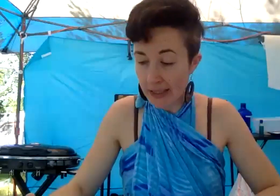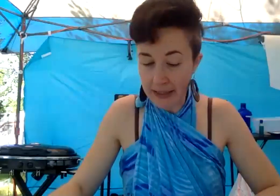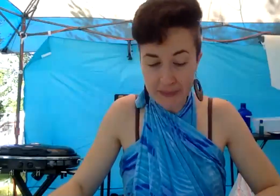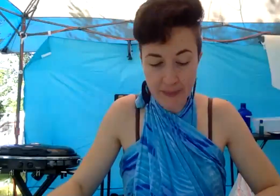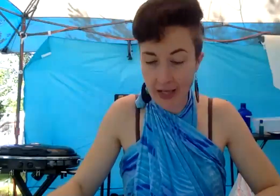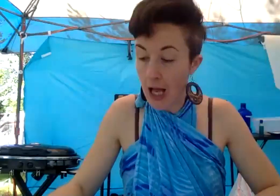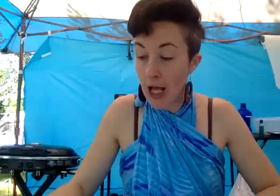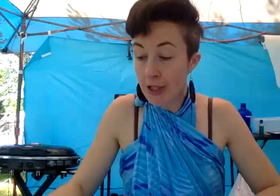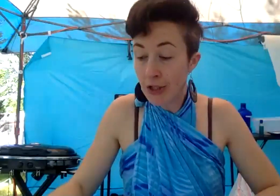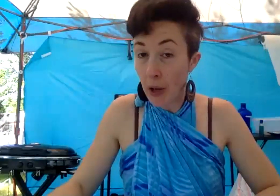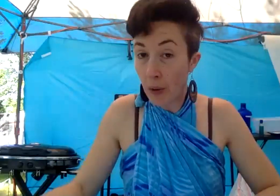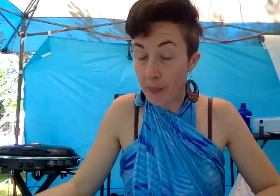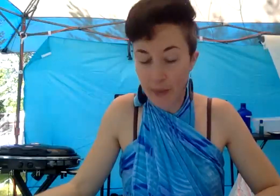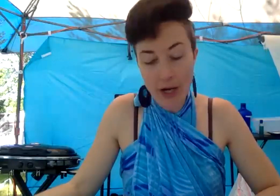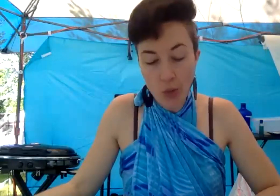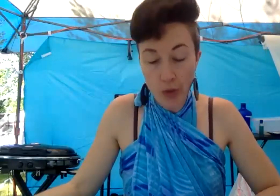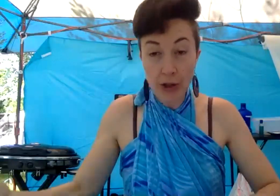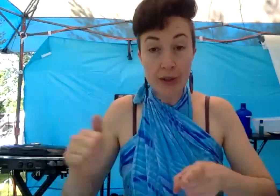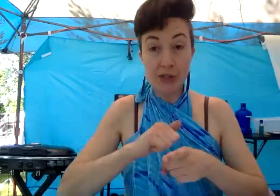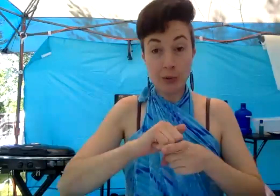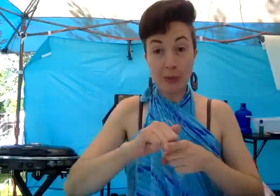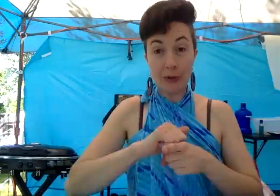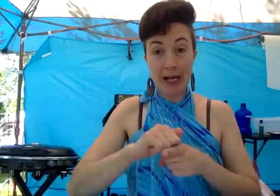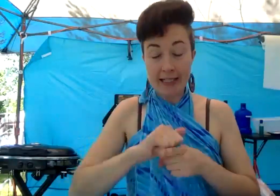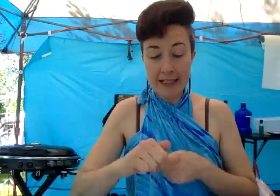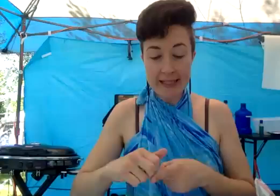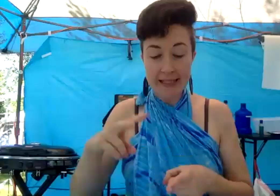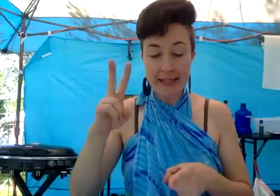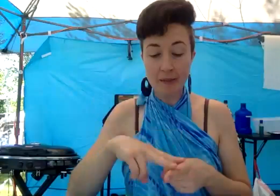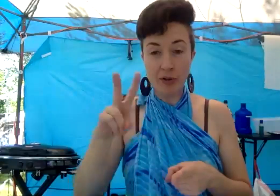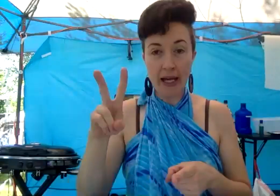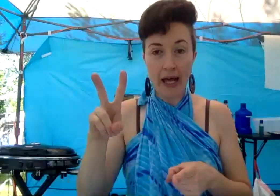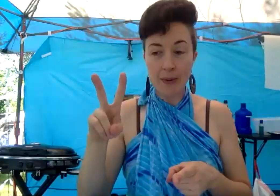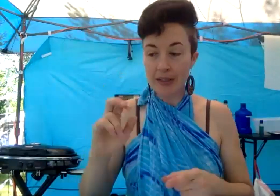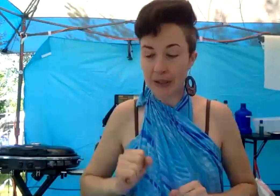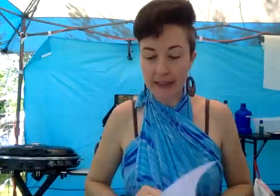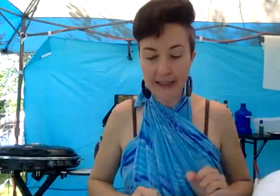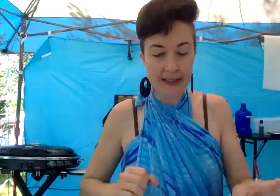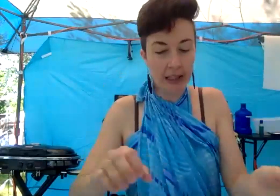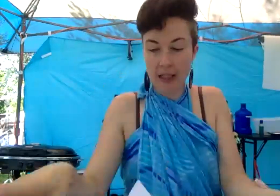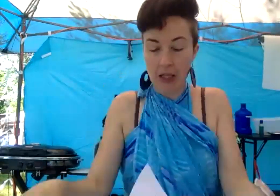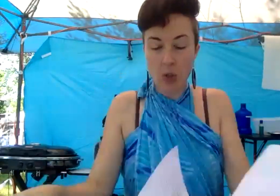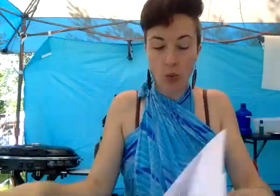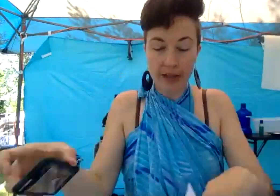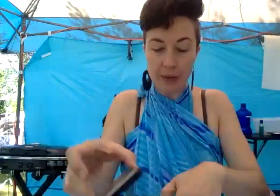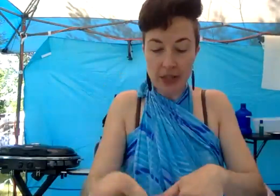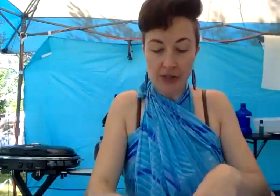study. So we're going to practice some vocabulary. We're going